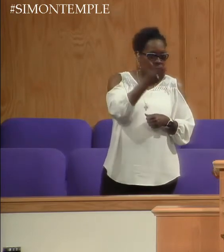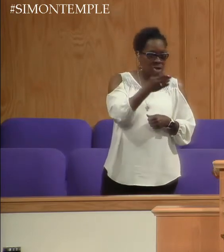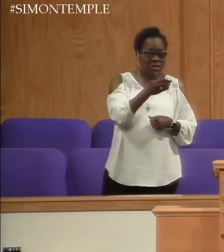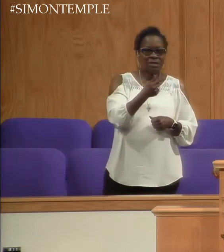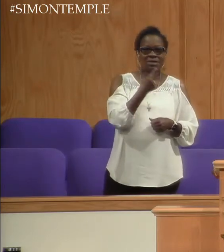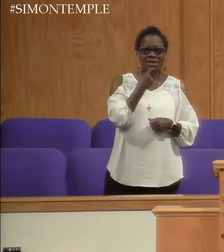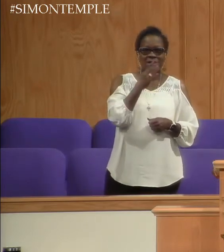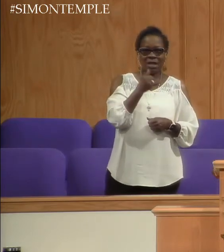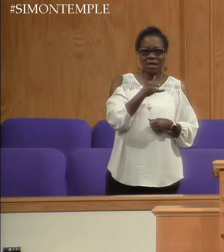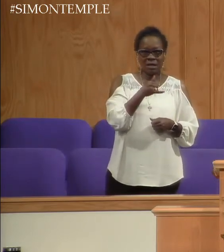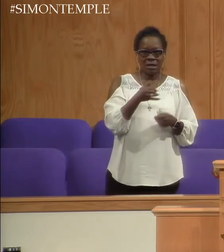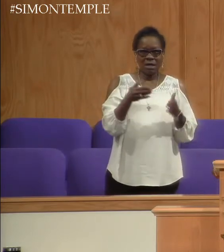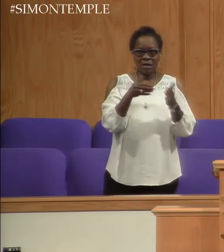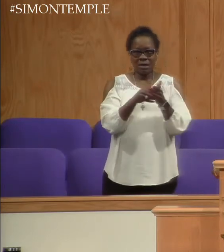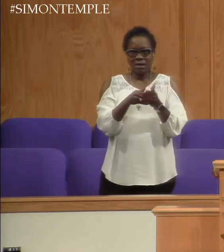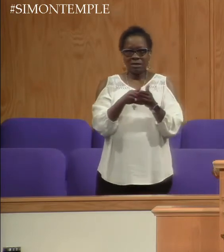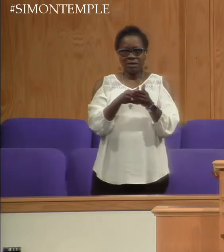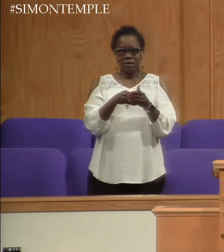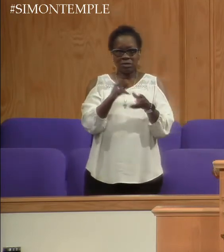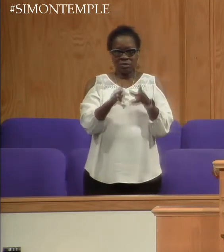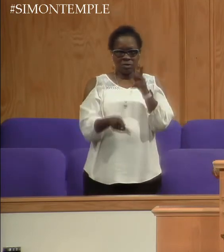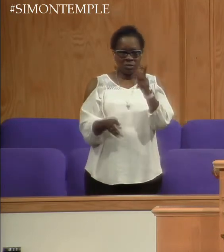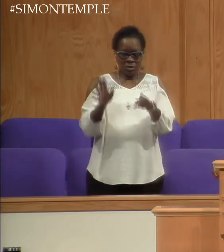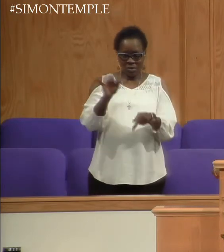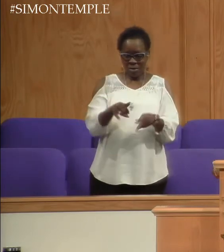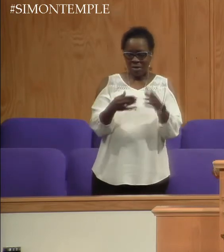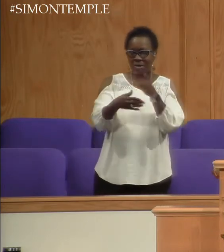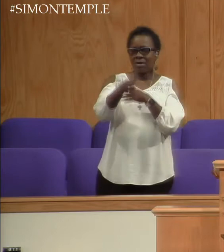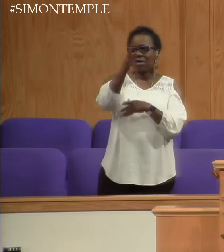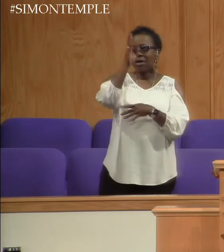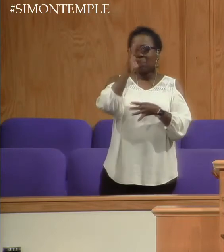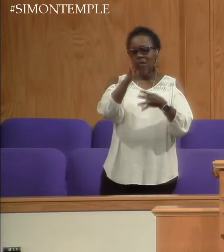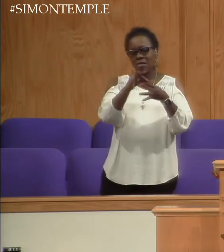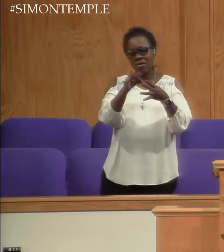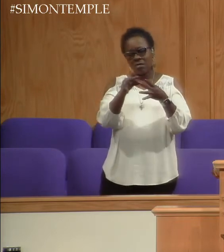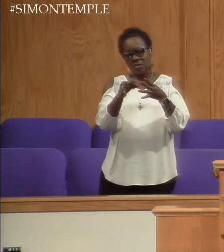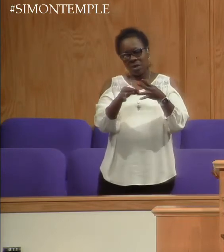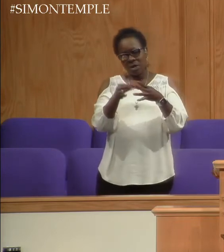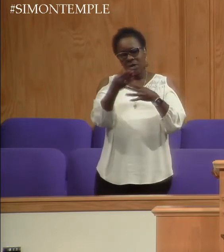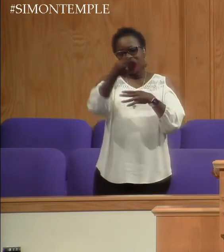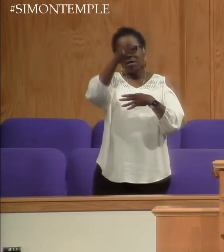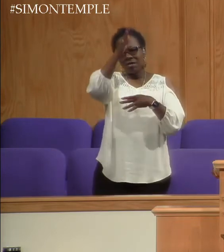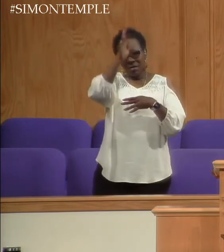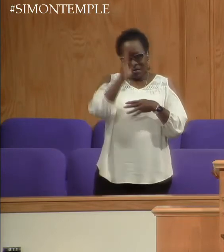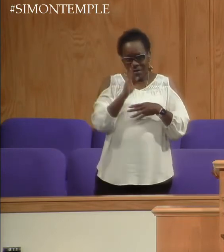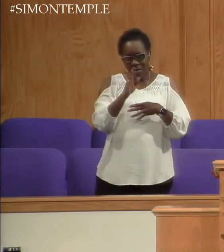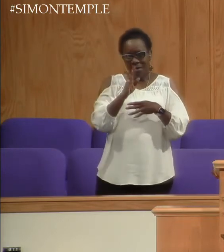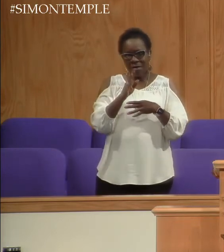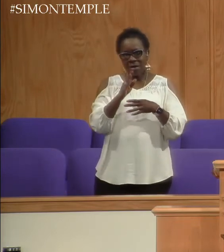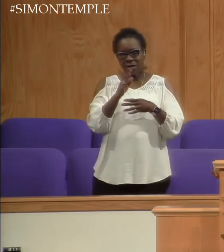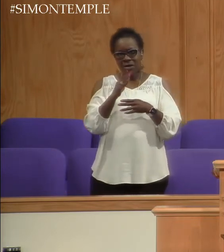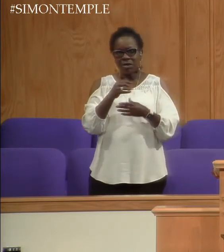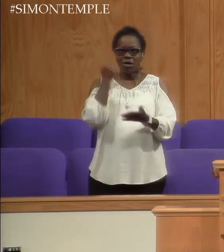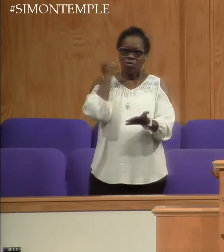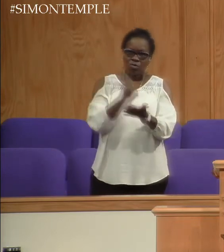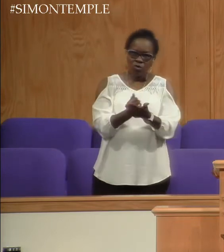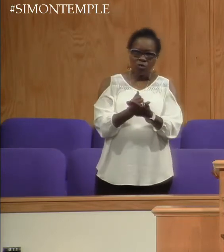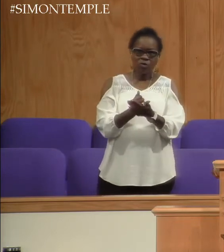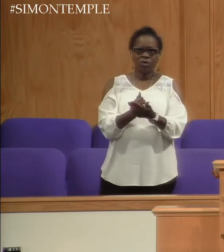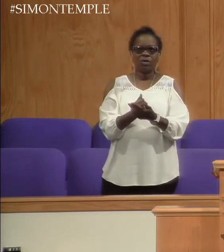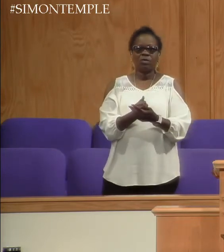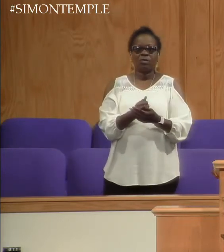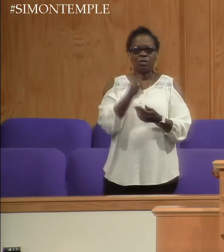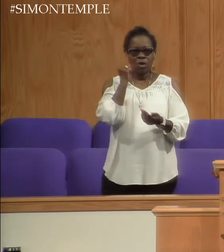chosen? God has approved them. Who will condemn them? God has